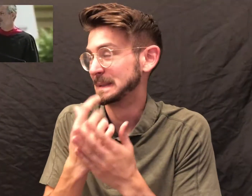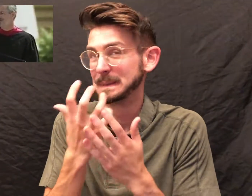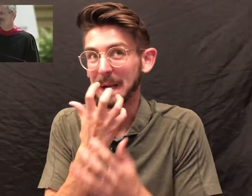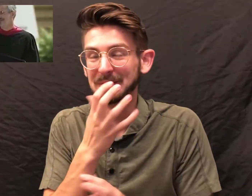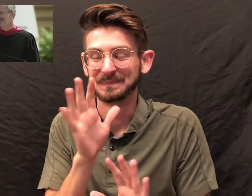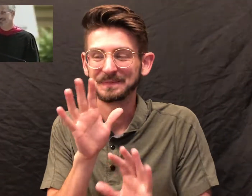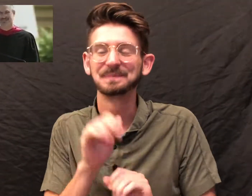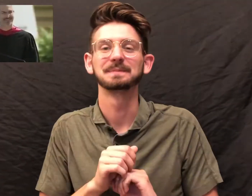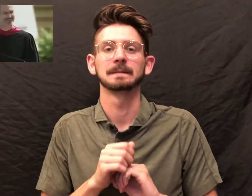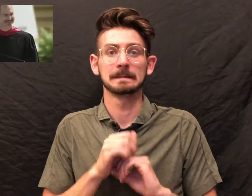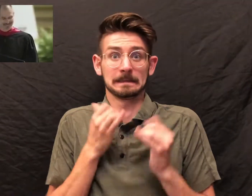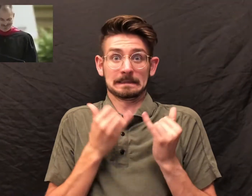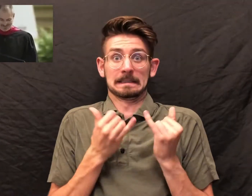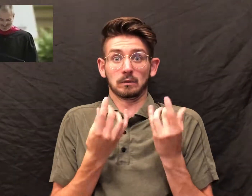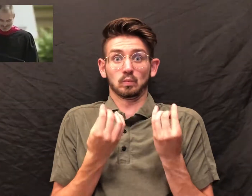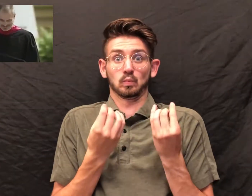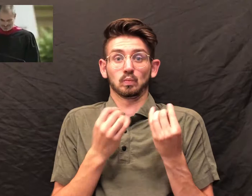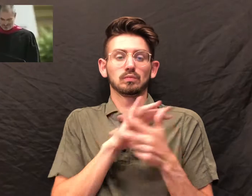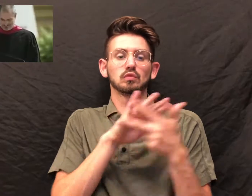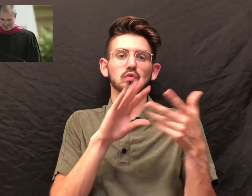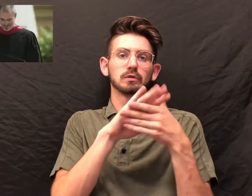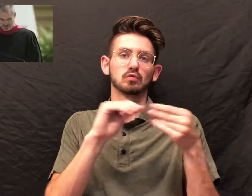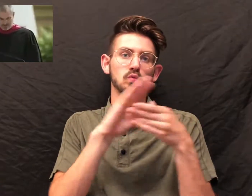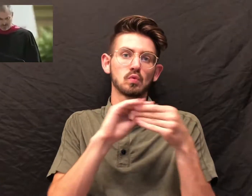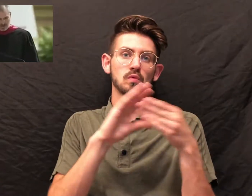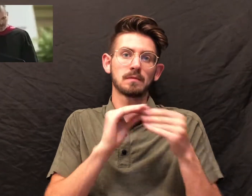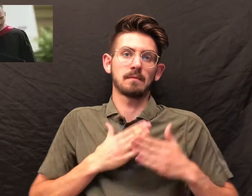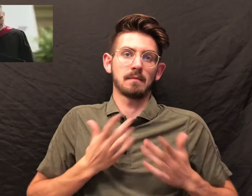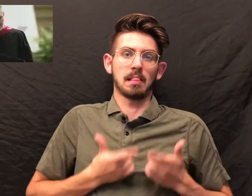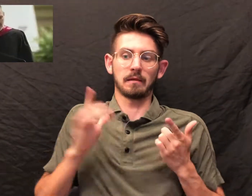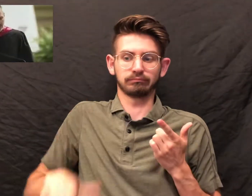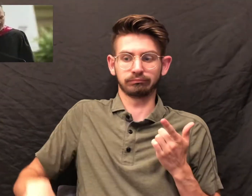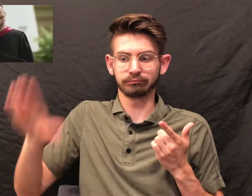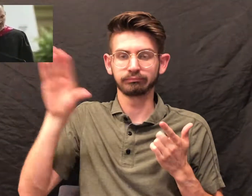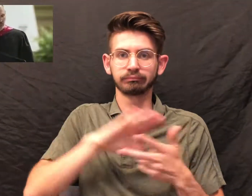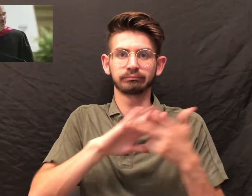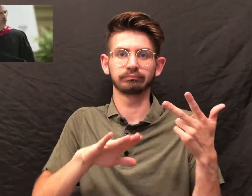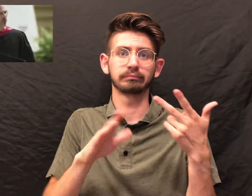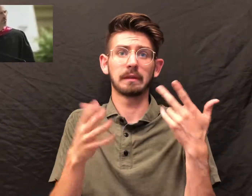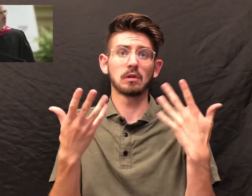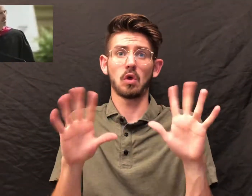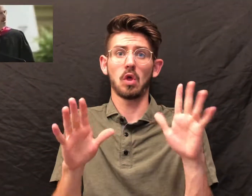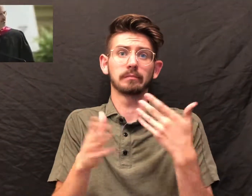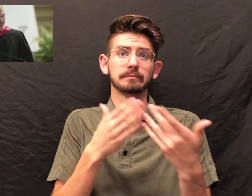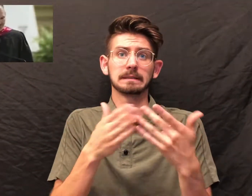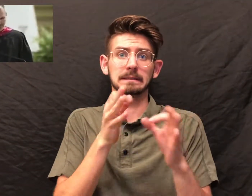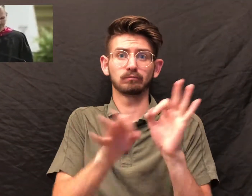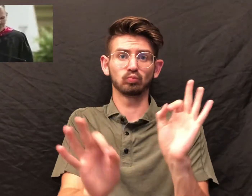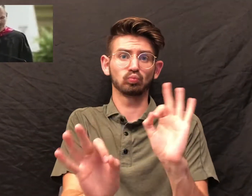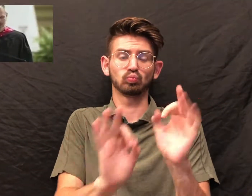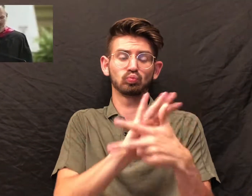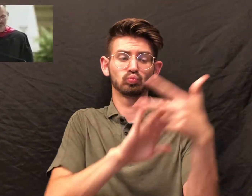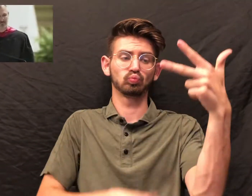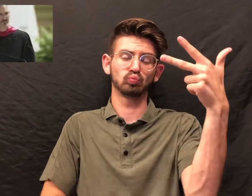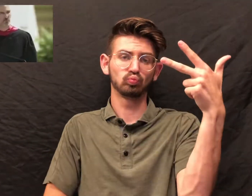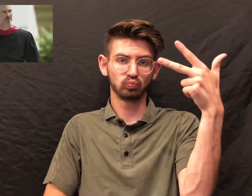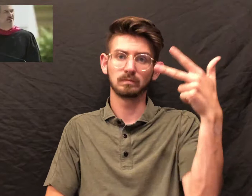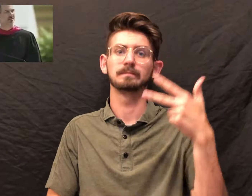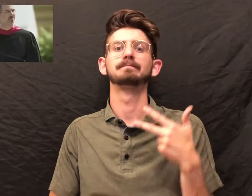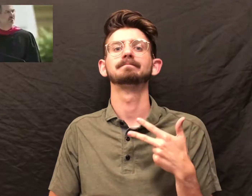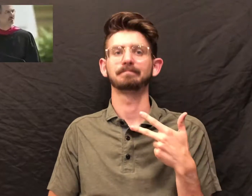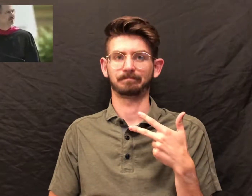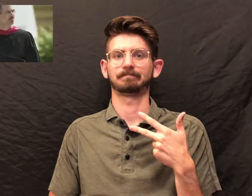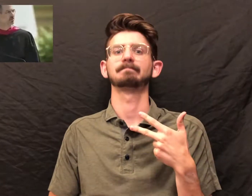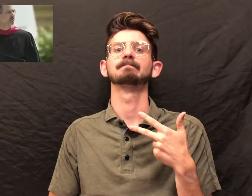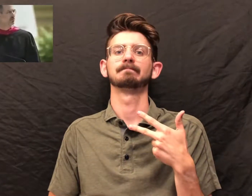Today, I want to tell you 3 stories from my life. That's it. No big deal. Just 3 stories. The